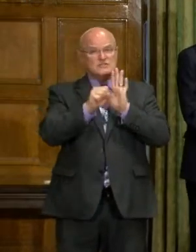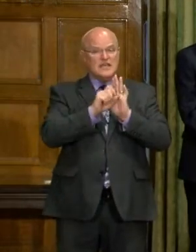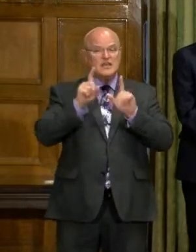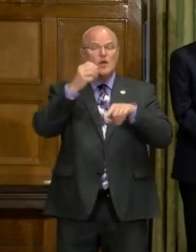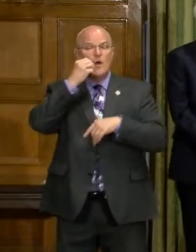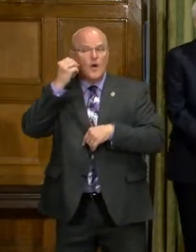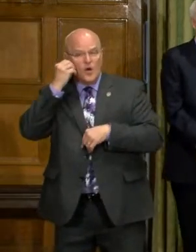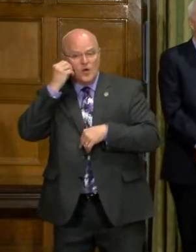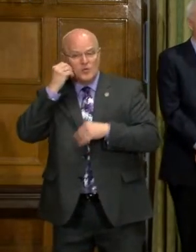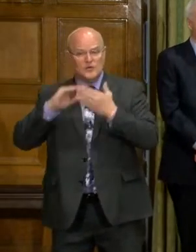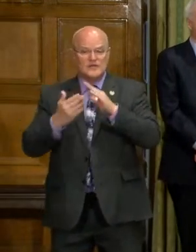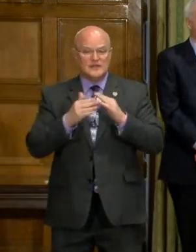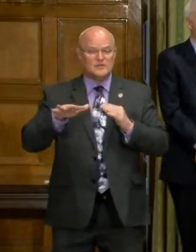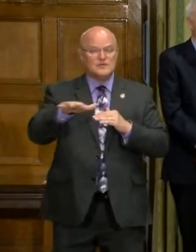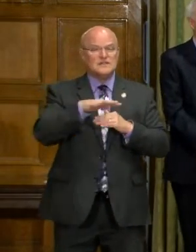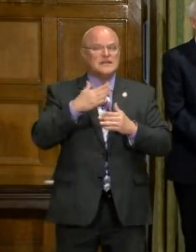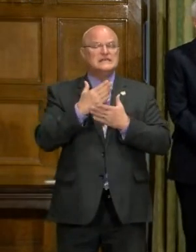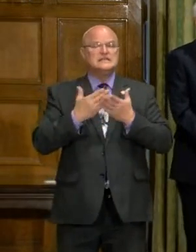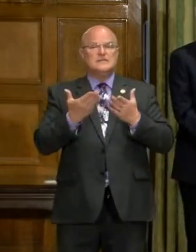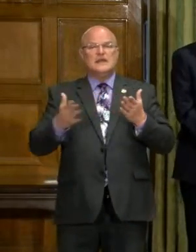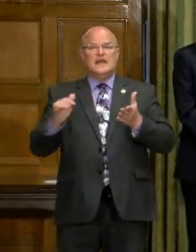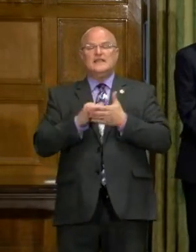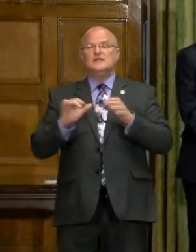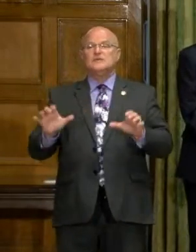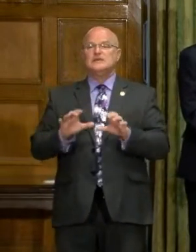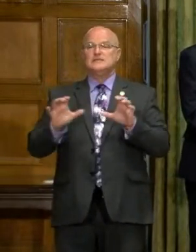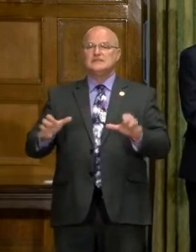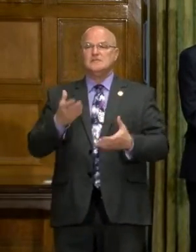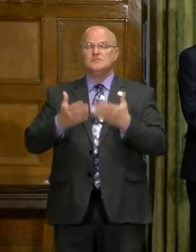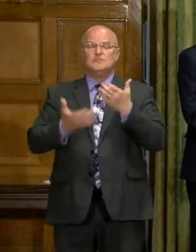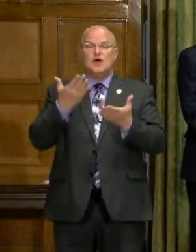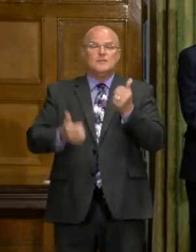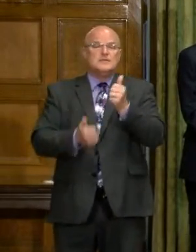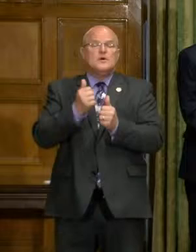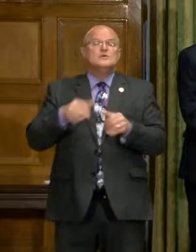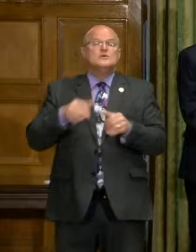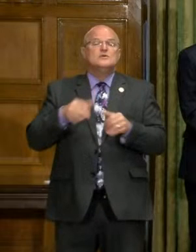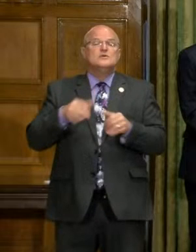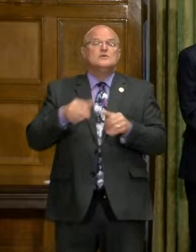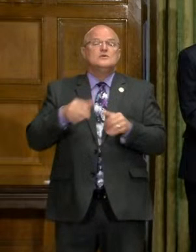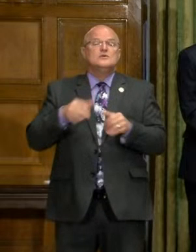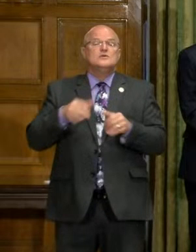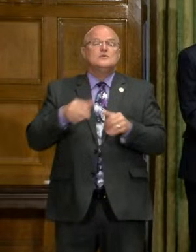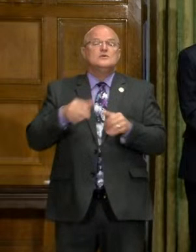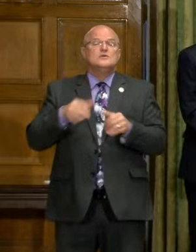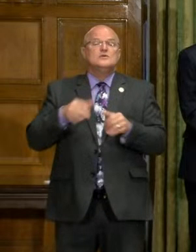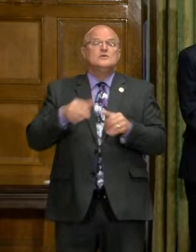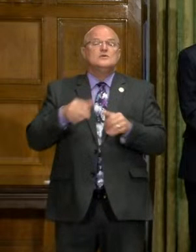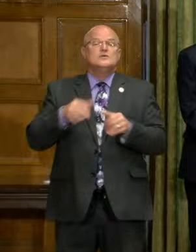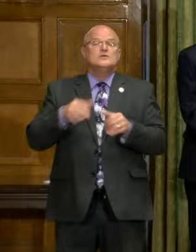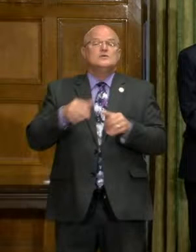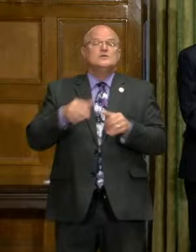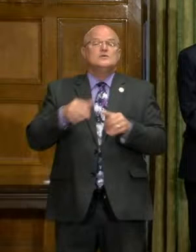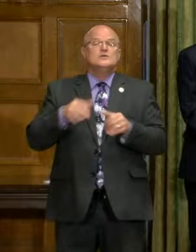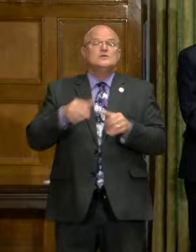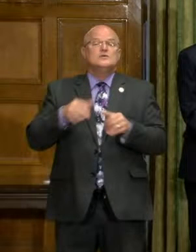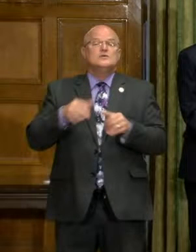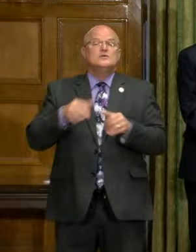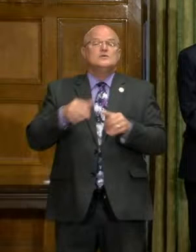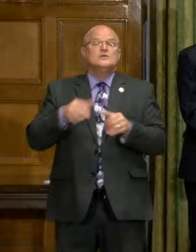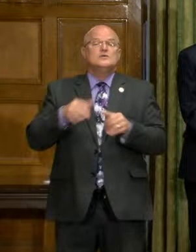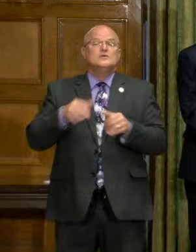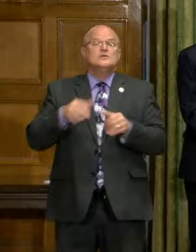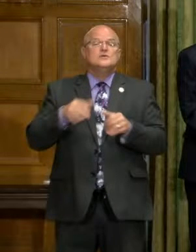go home and go to their communities. Some of the things that are being done, probably the most important thing is to get control of the outbreaks of